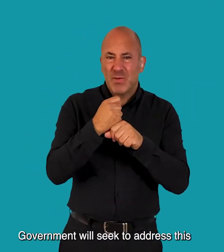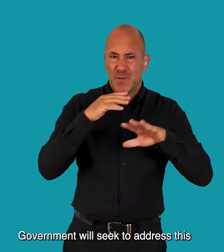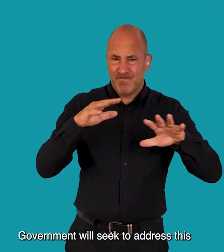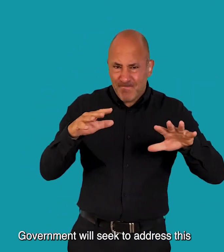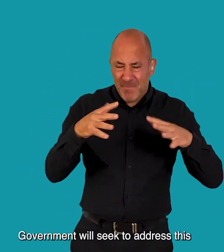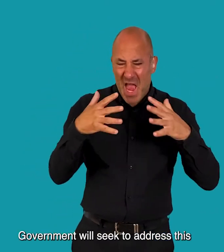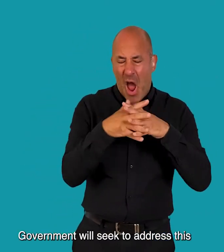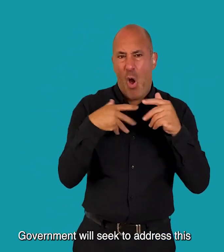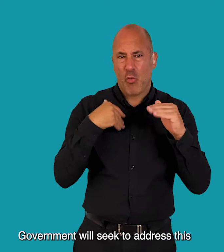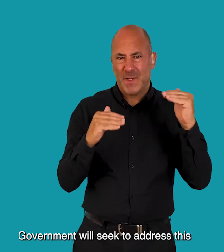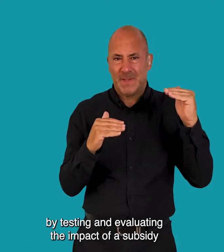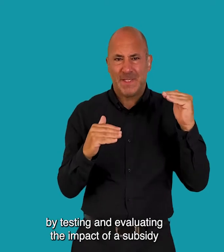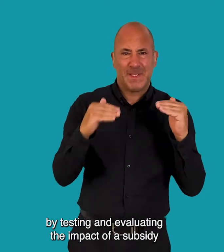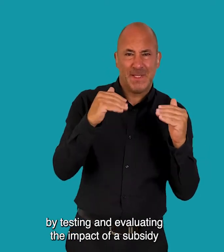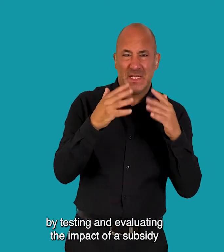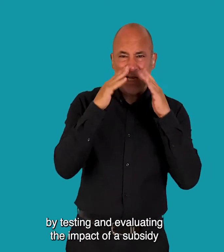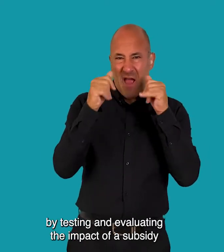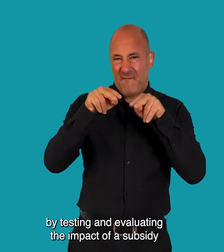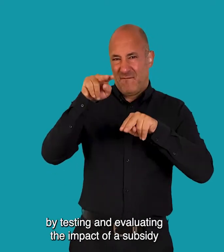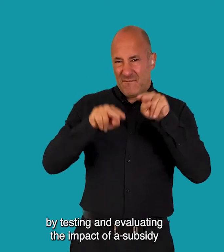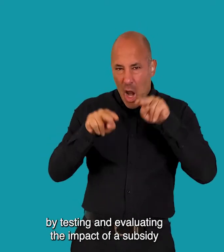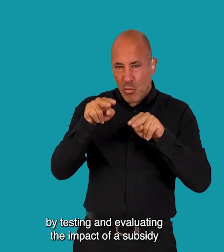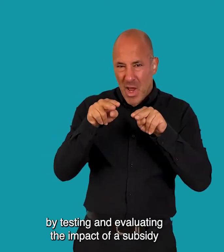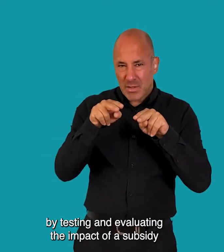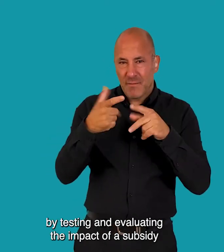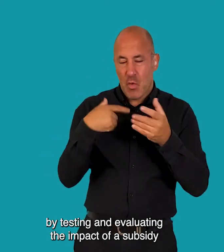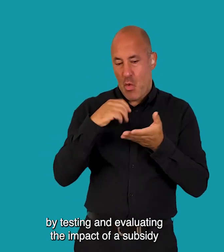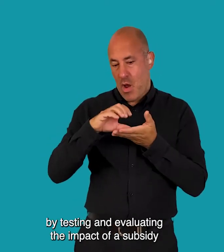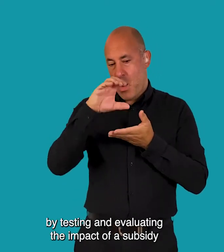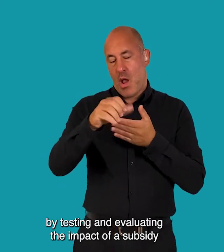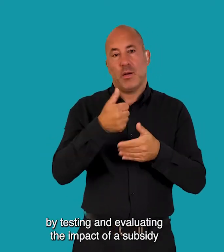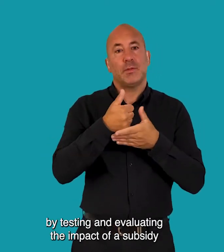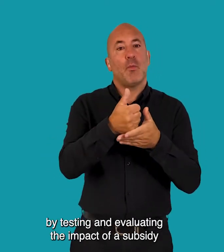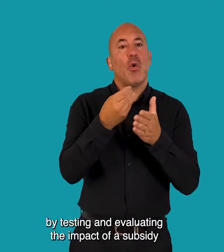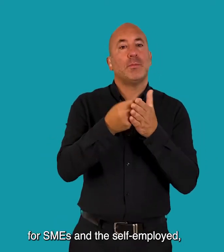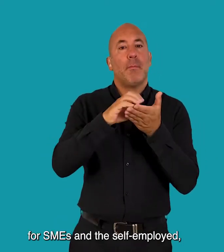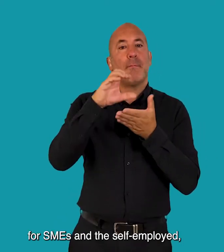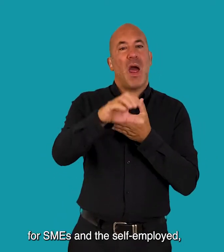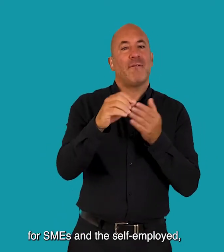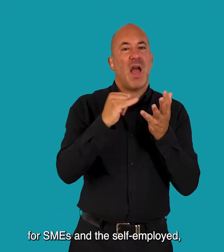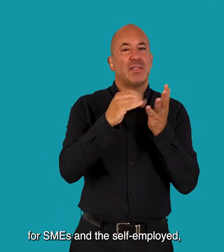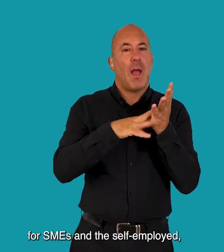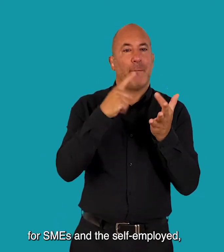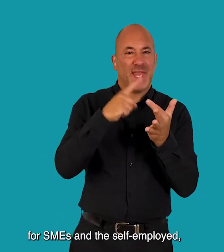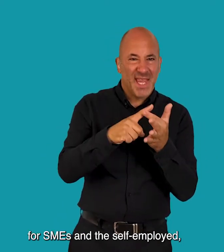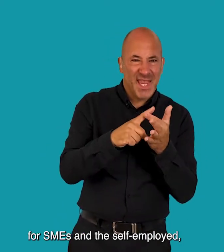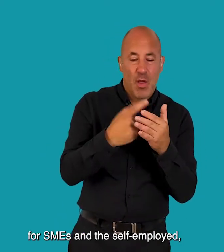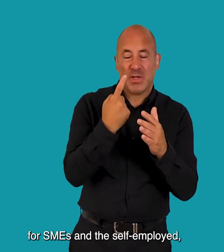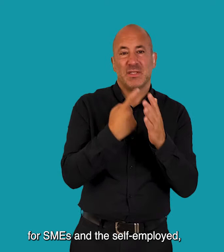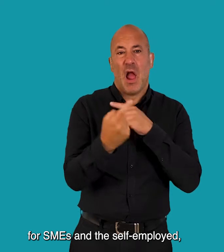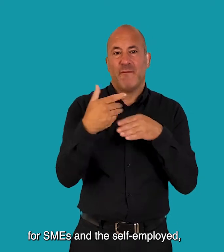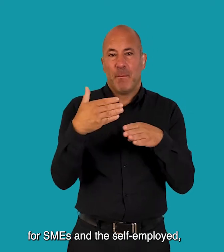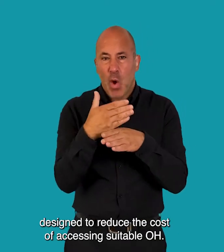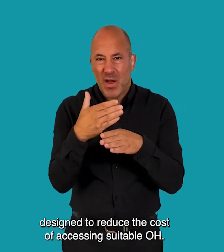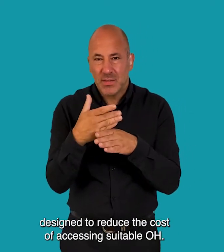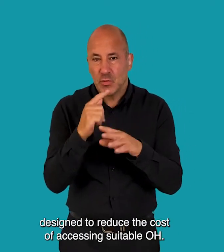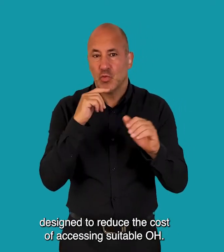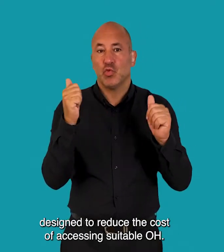to address this by testing and evaluating the impact of a subsidy for SMEs and the self-employed, designed to reduce